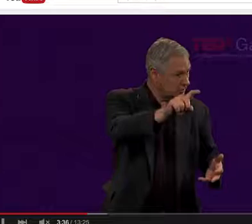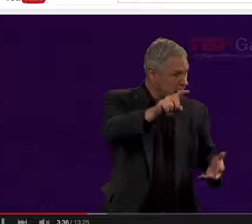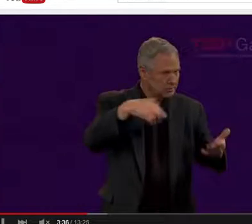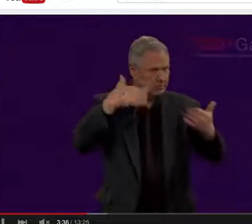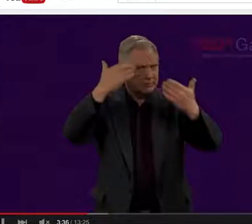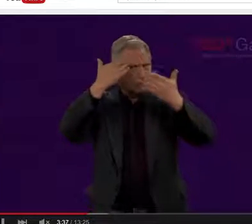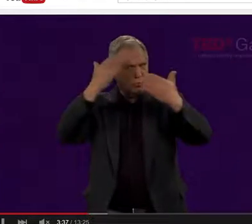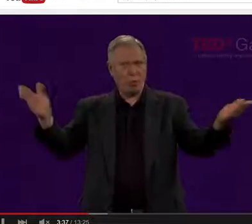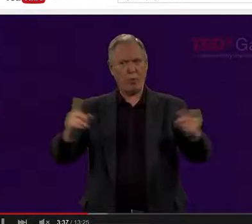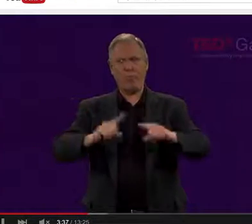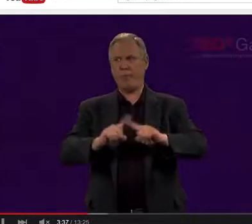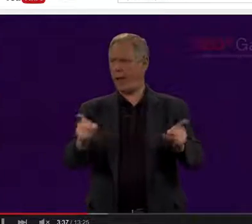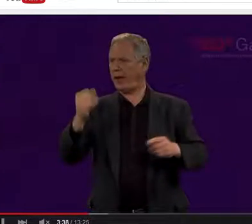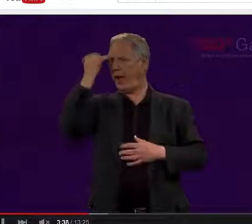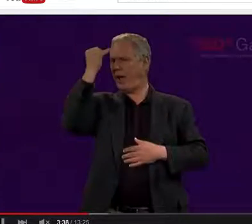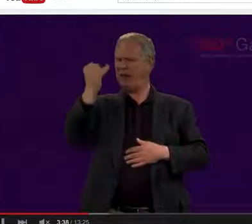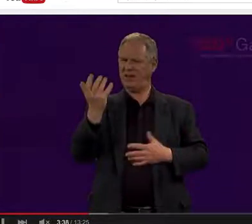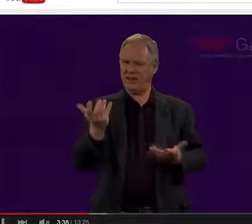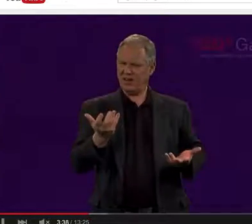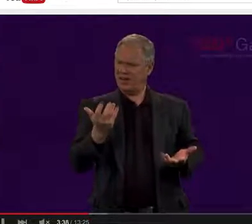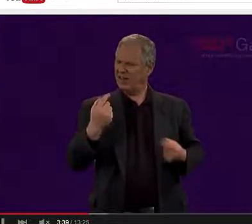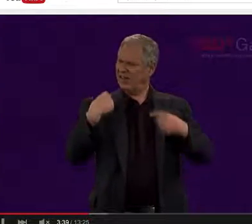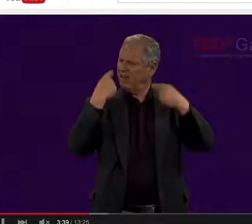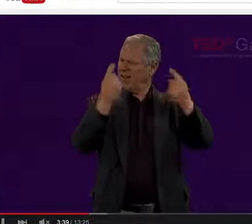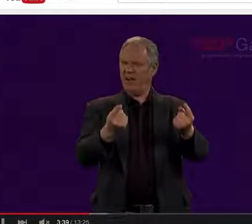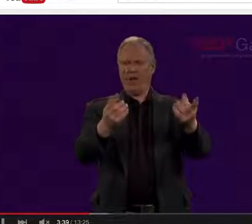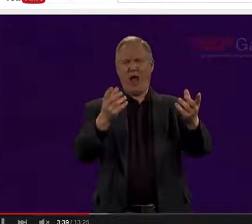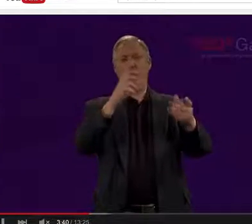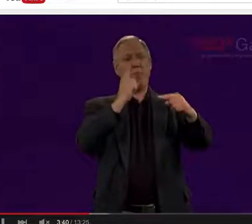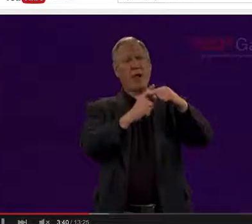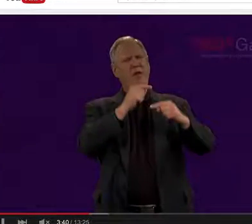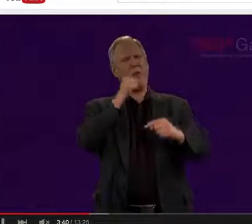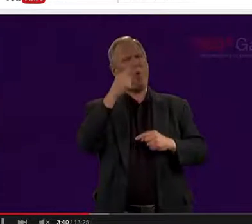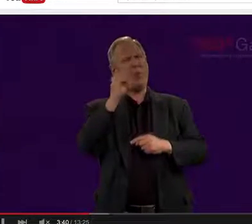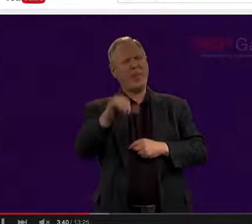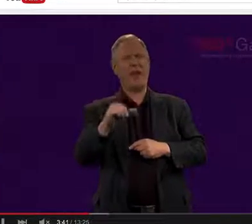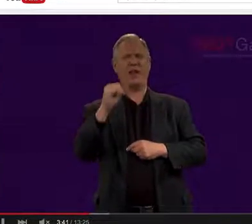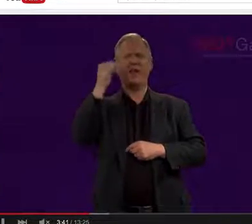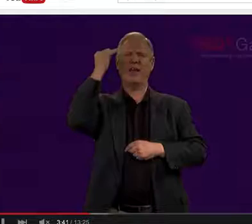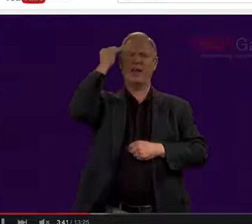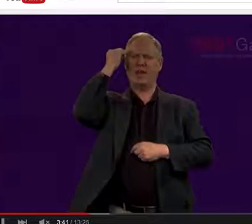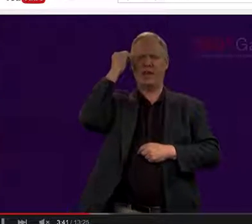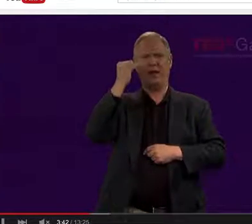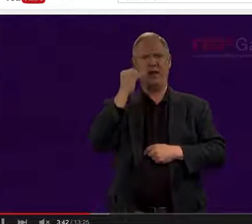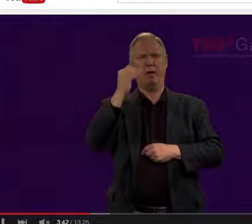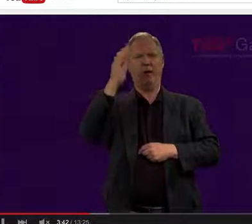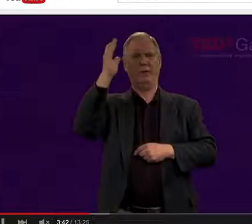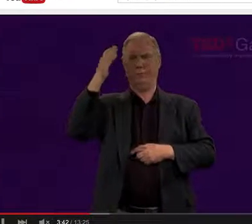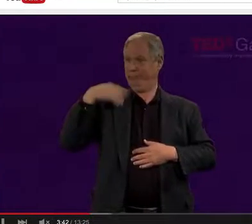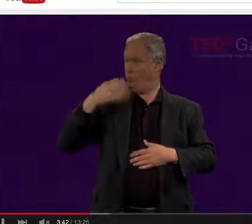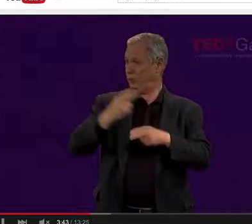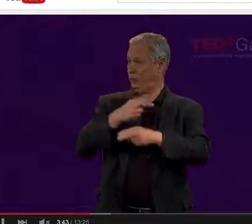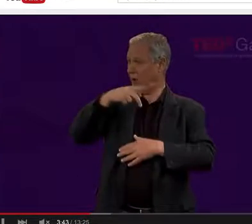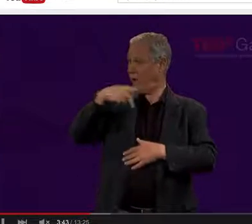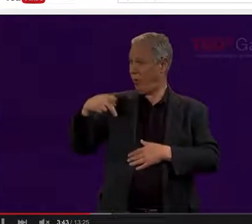The media, the captions, don't know the idea until